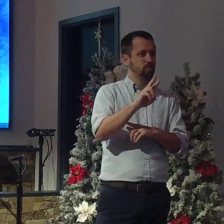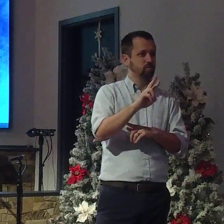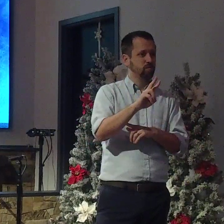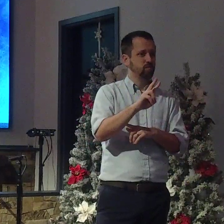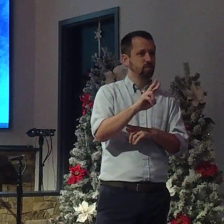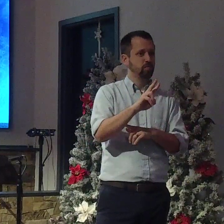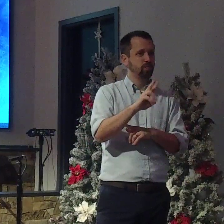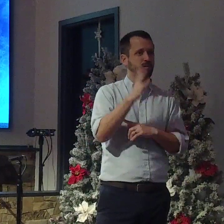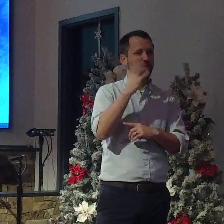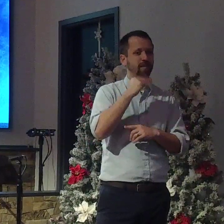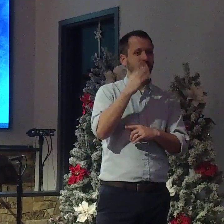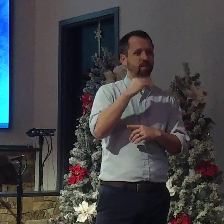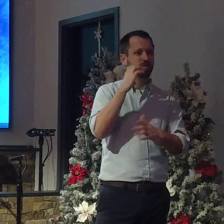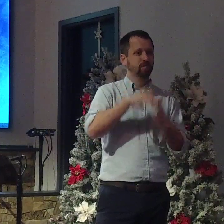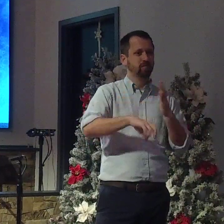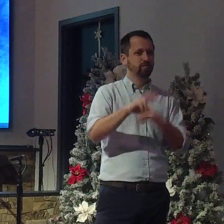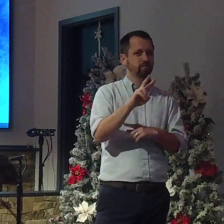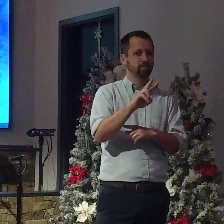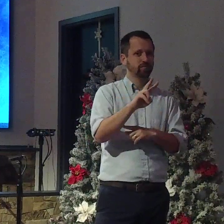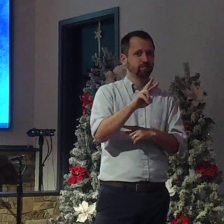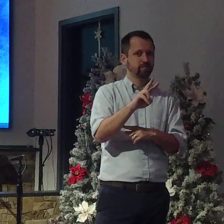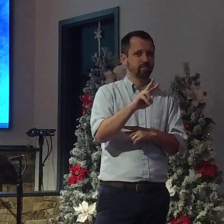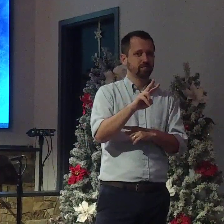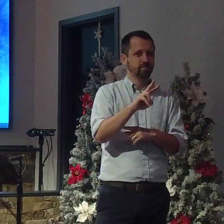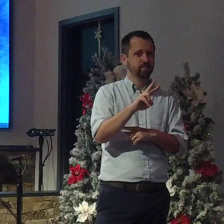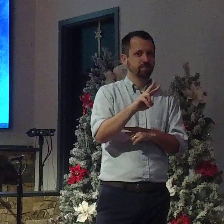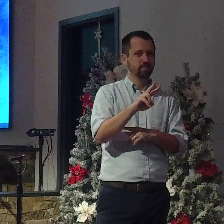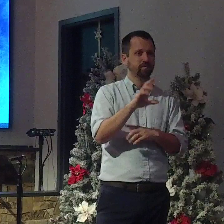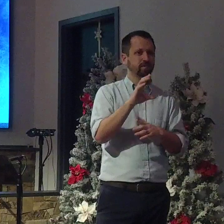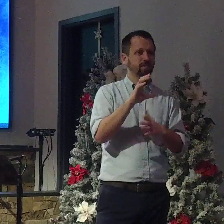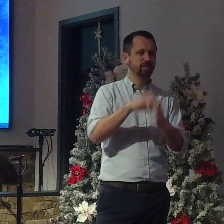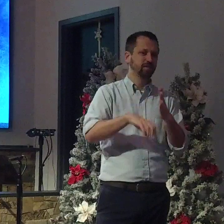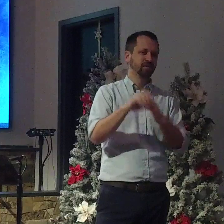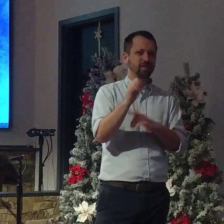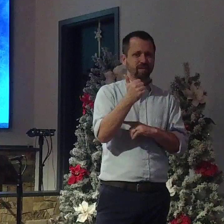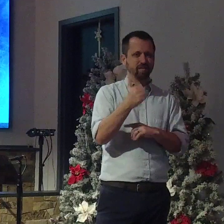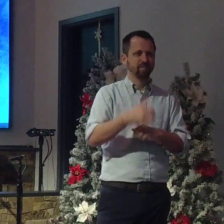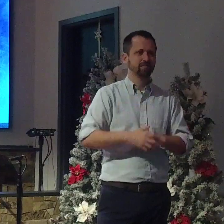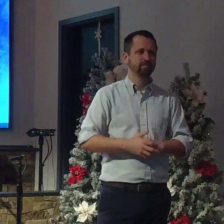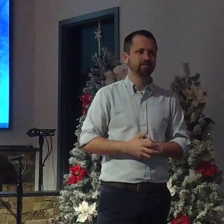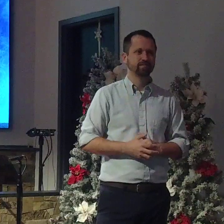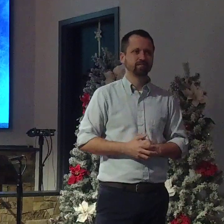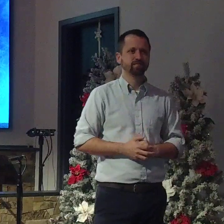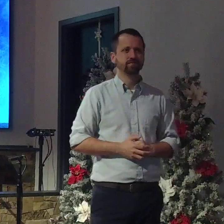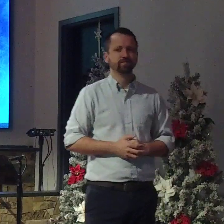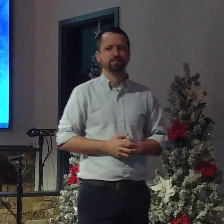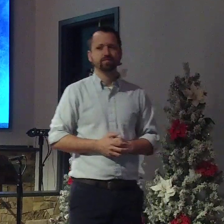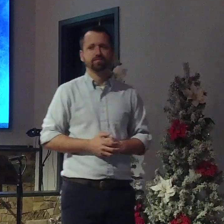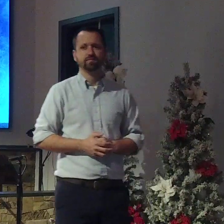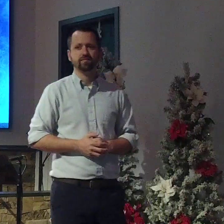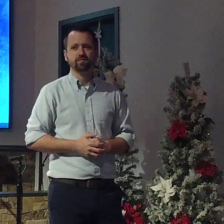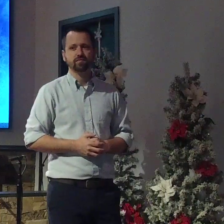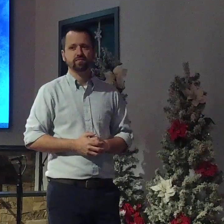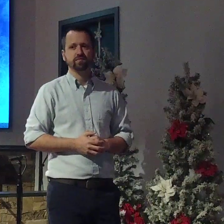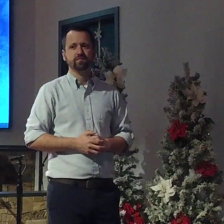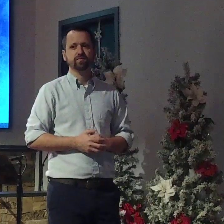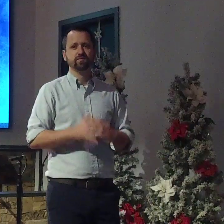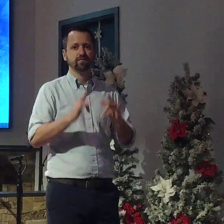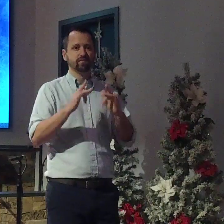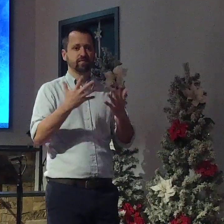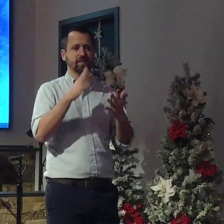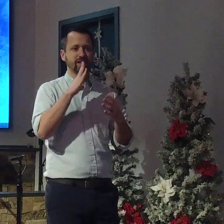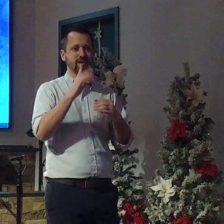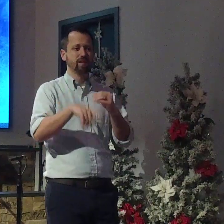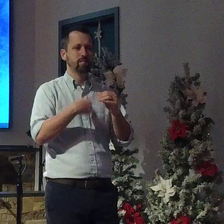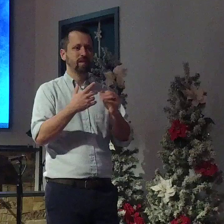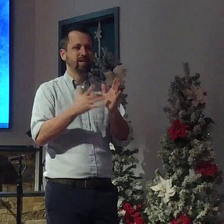on that cross paying for our sin. But thanks be to God for the sending of his Son to this earth. He was born